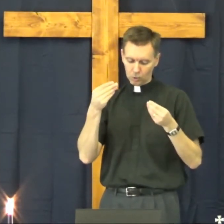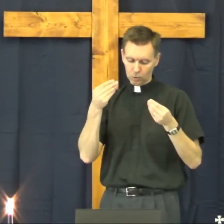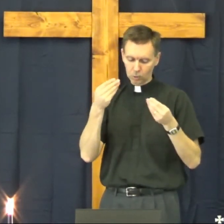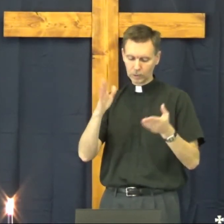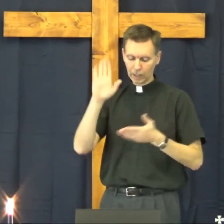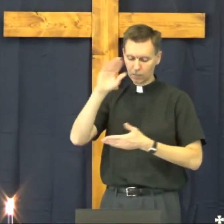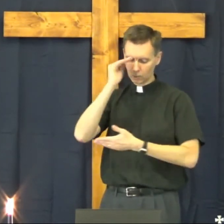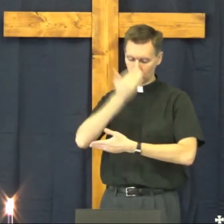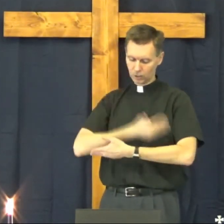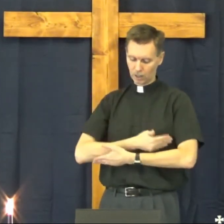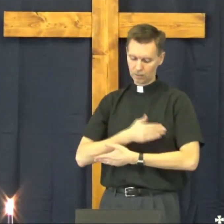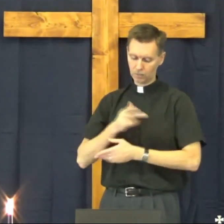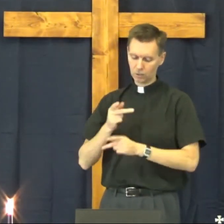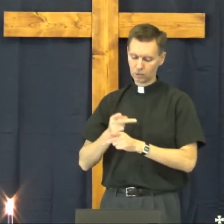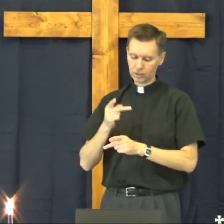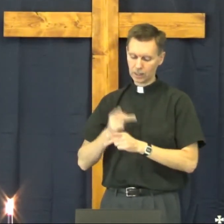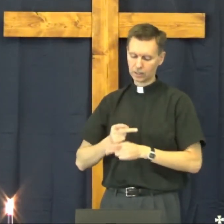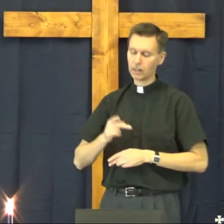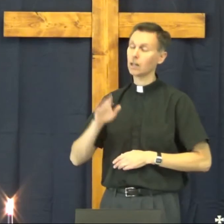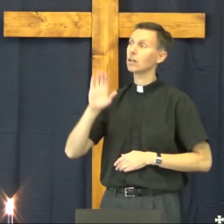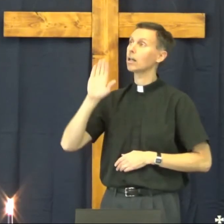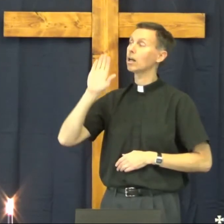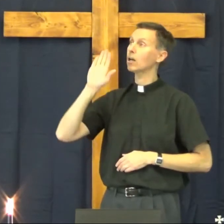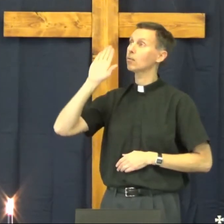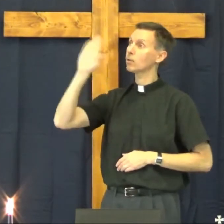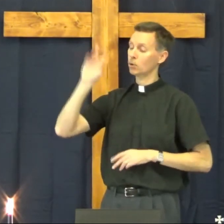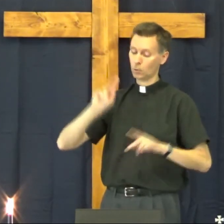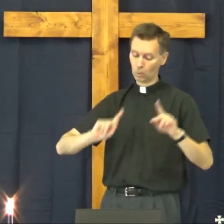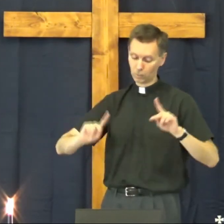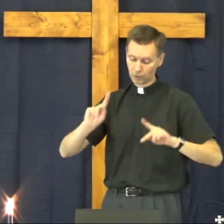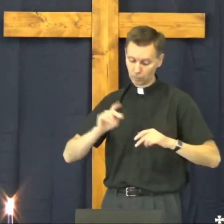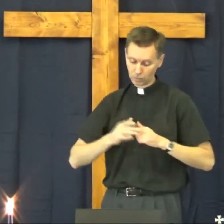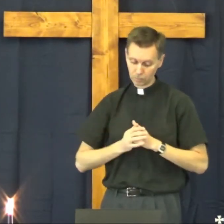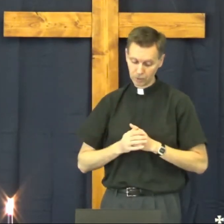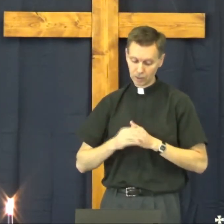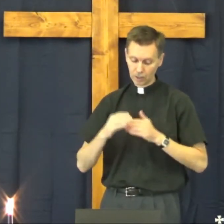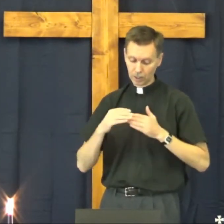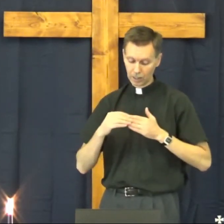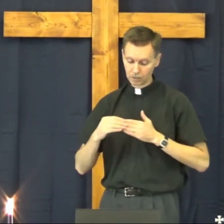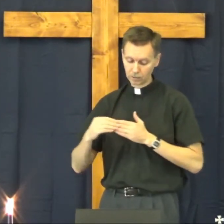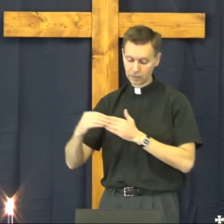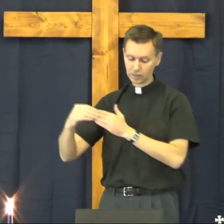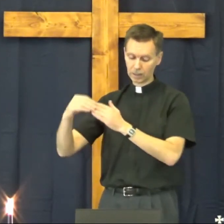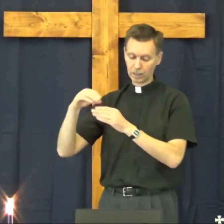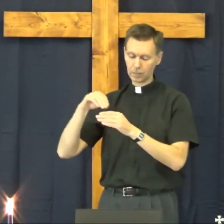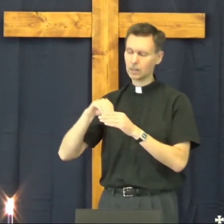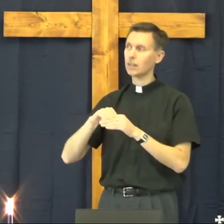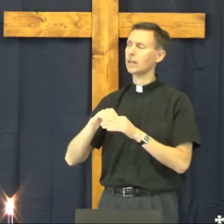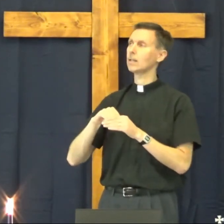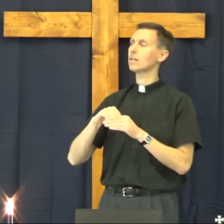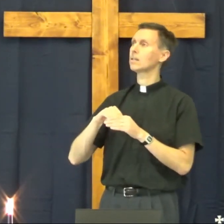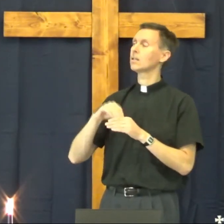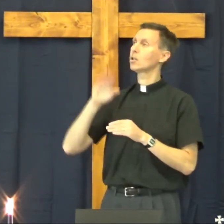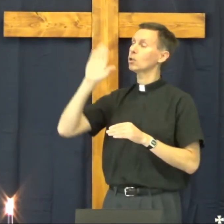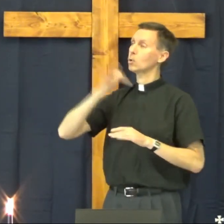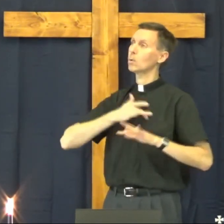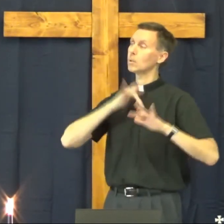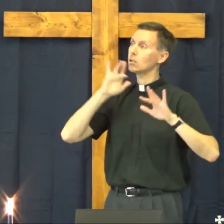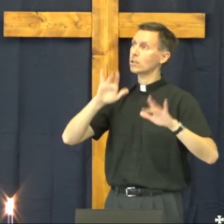You gave your son to take care of your people and to lead them in your mercy